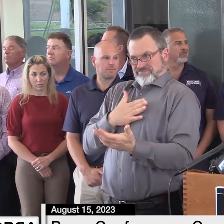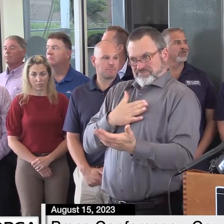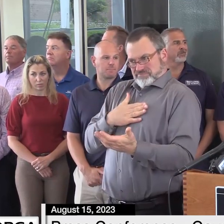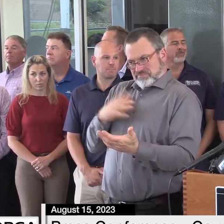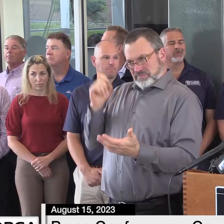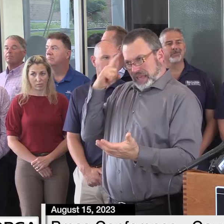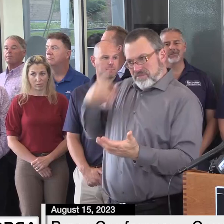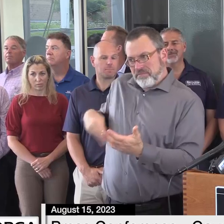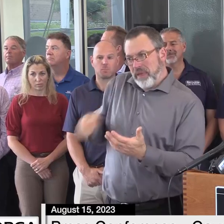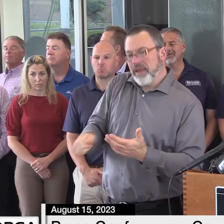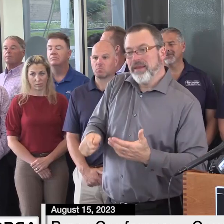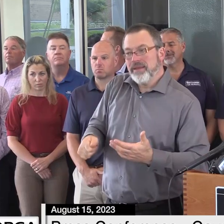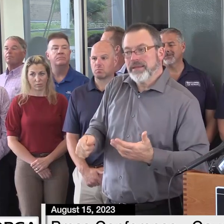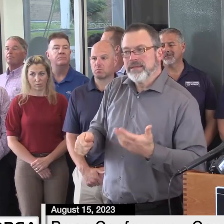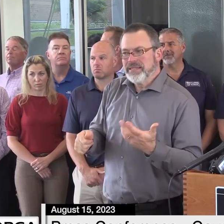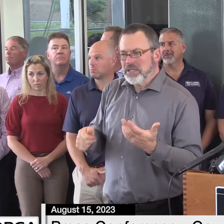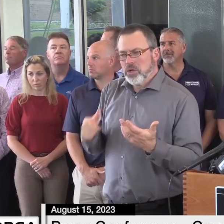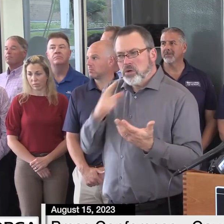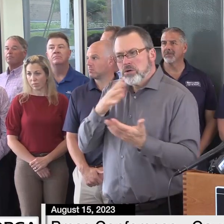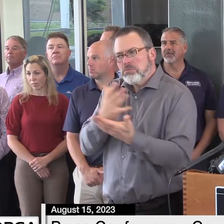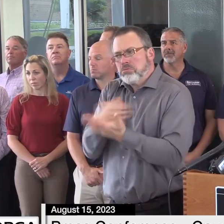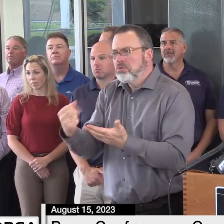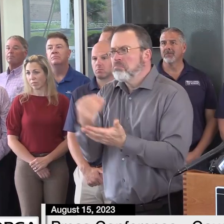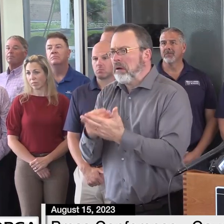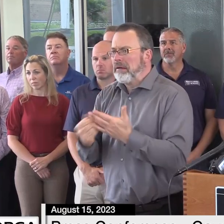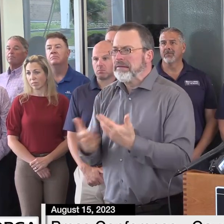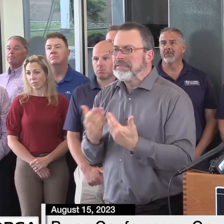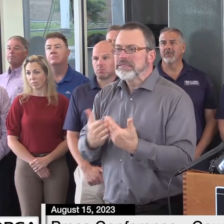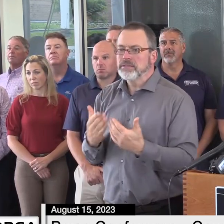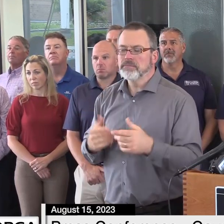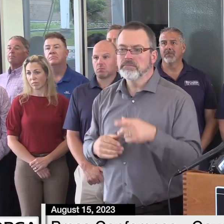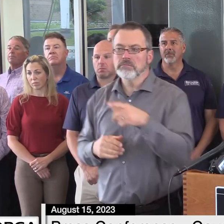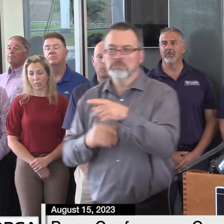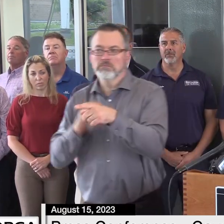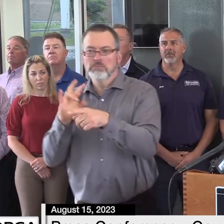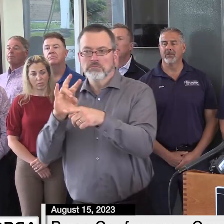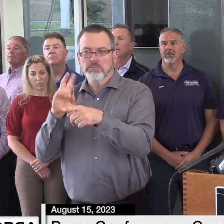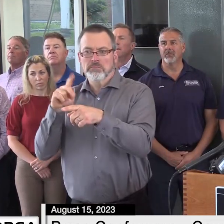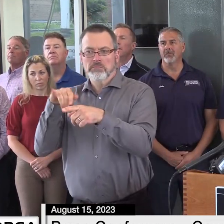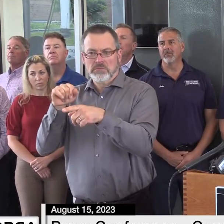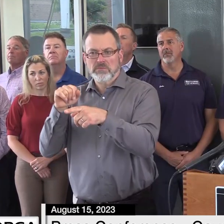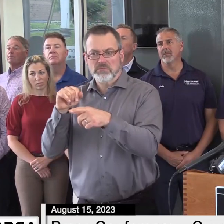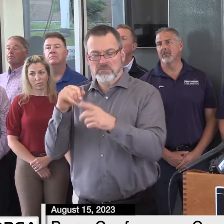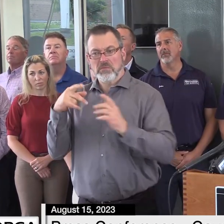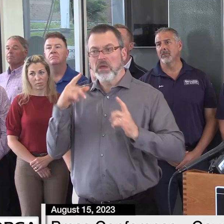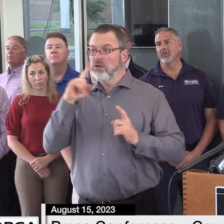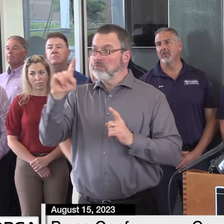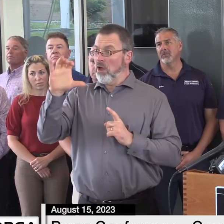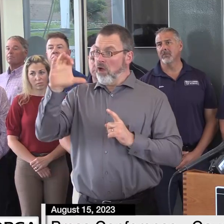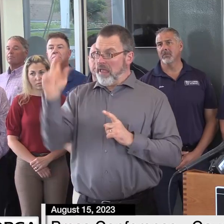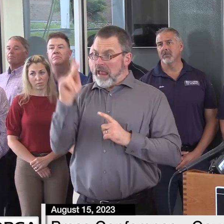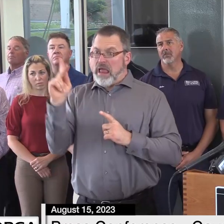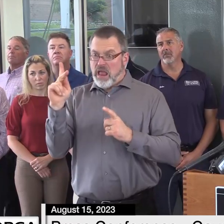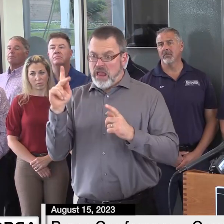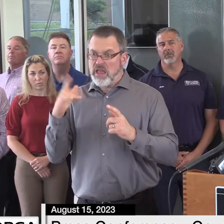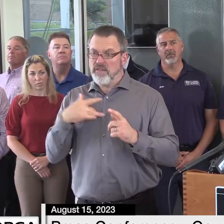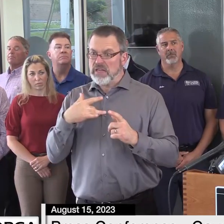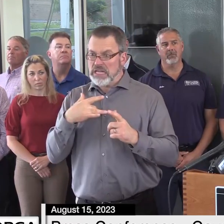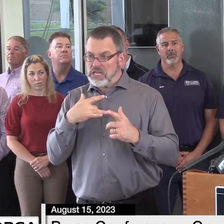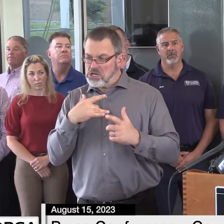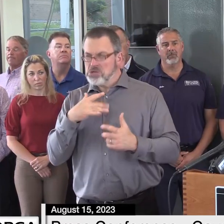not enough. So you think that $100,000 may very well support about 20 or 25 or so?